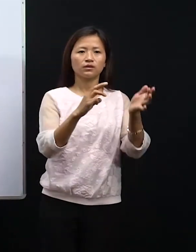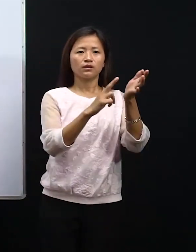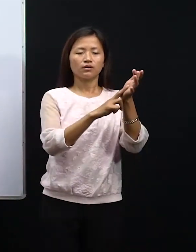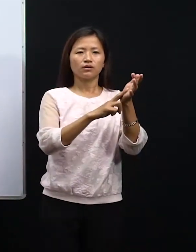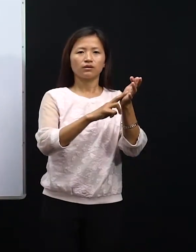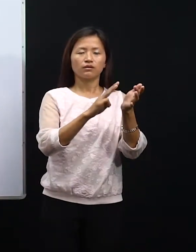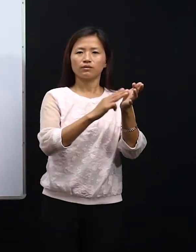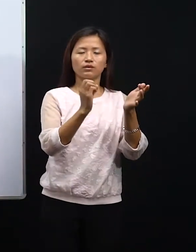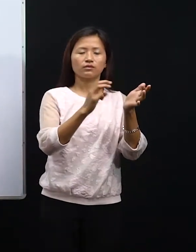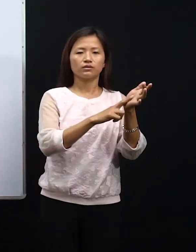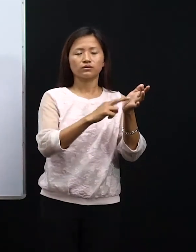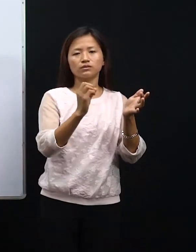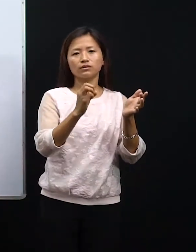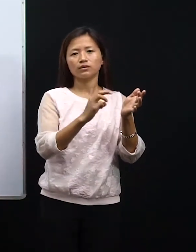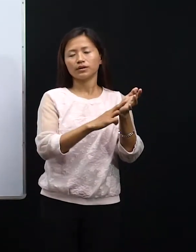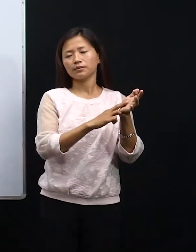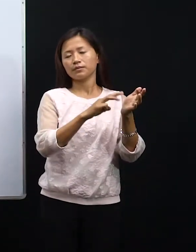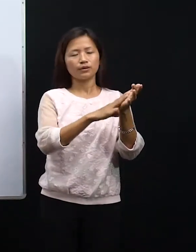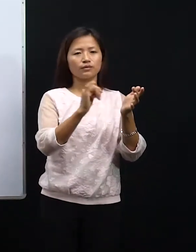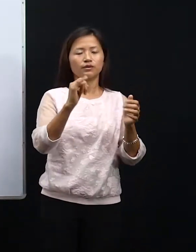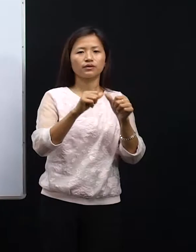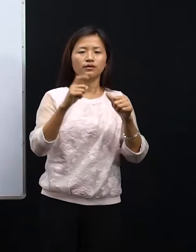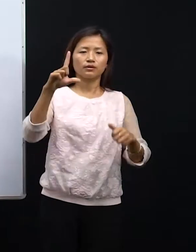monomial. We will list out in this manner: